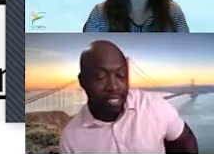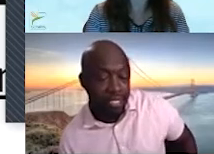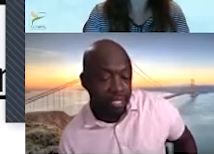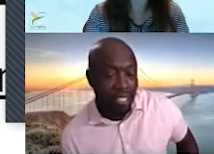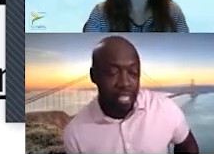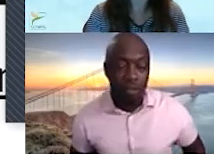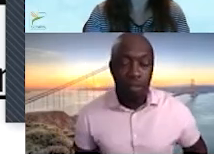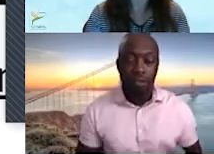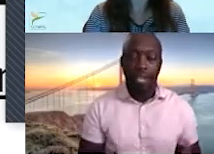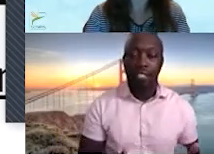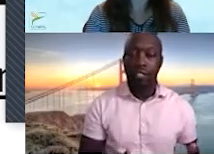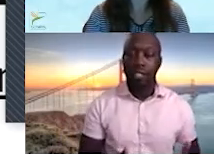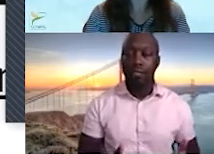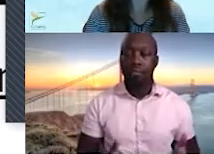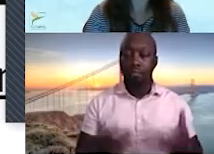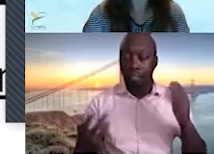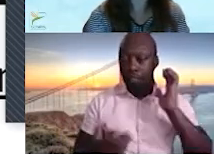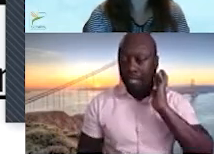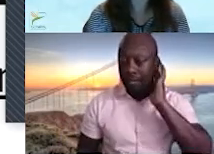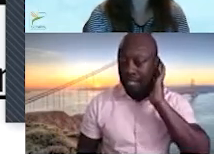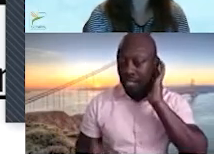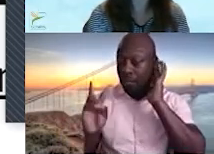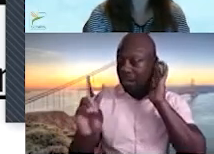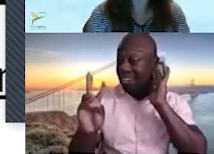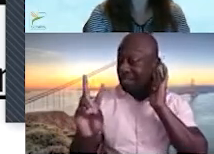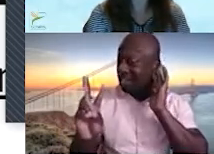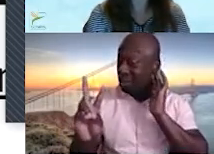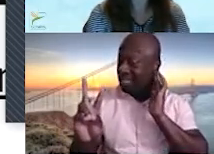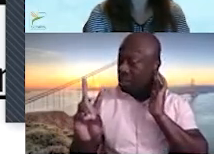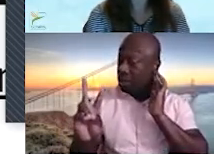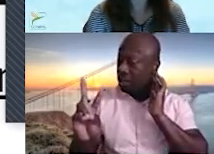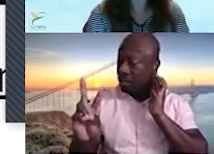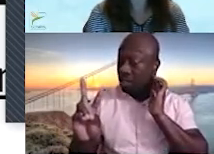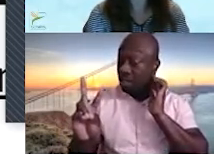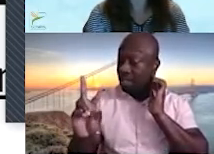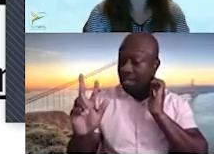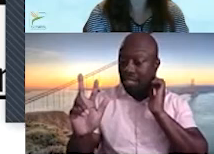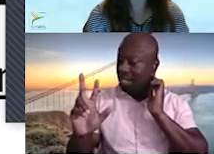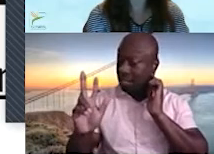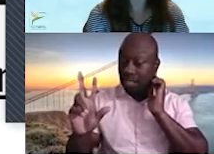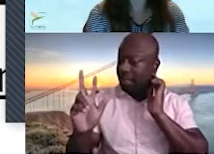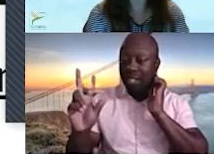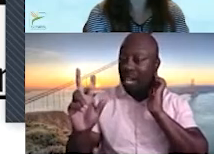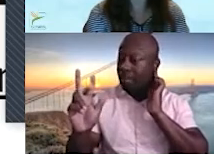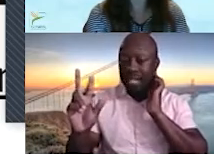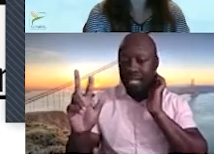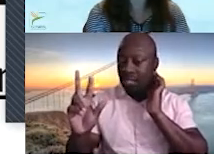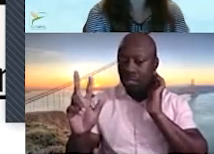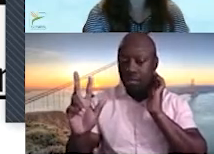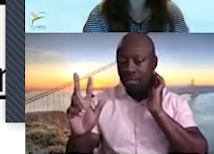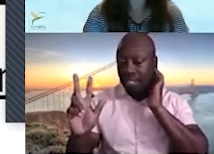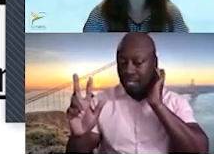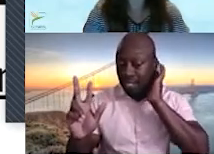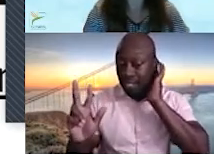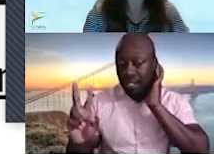that idea. If you're already doing multiple language at home, I recommend only 2. It's very complicated to